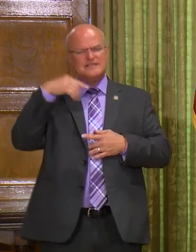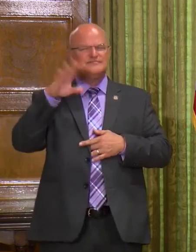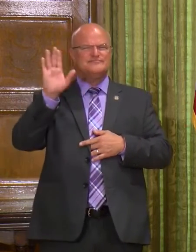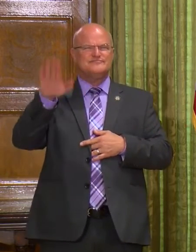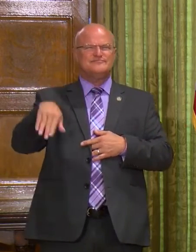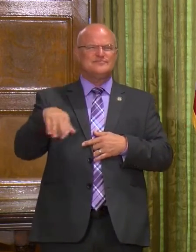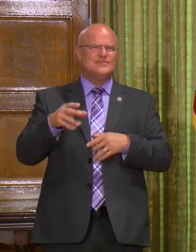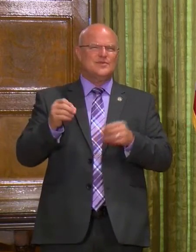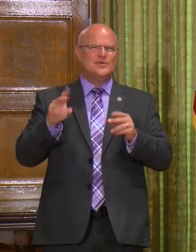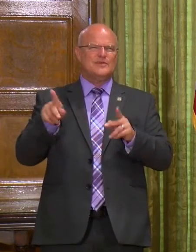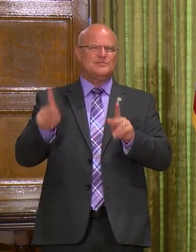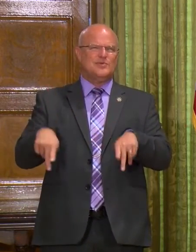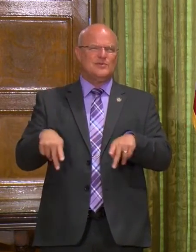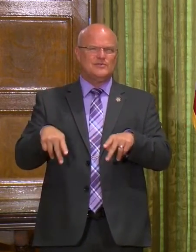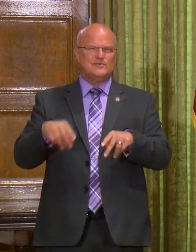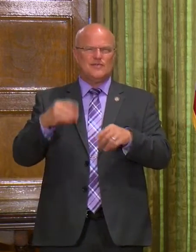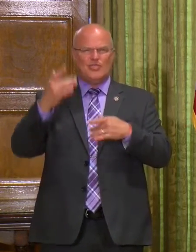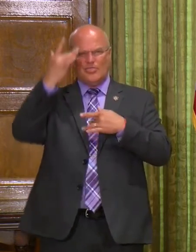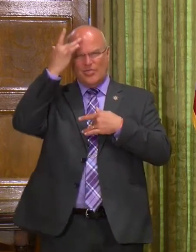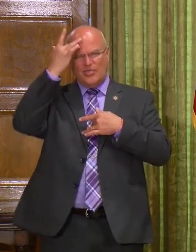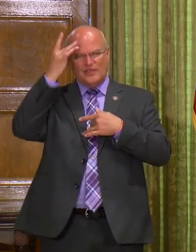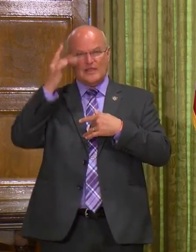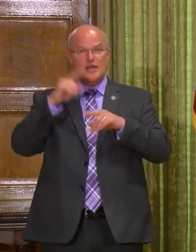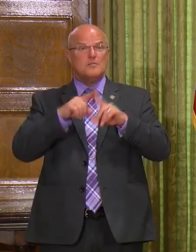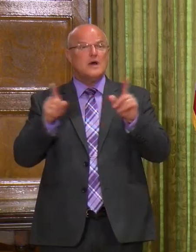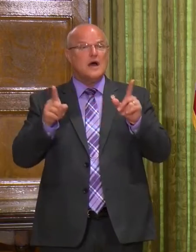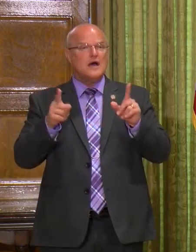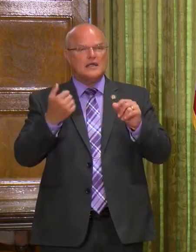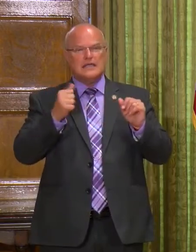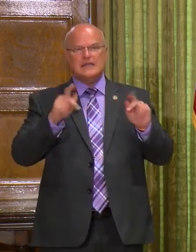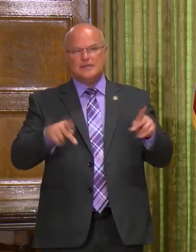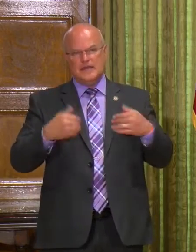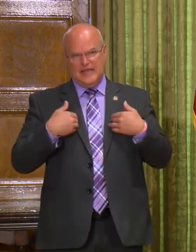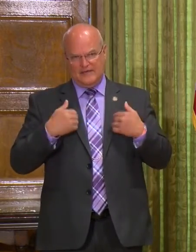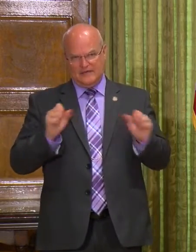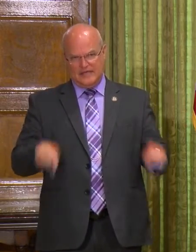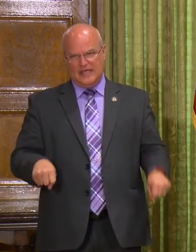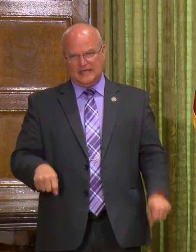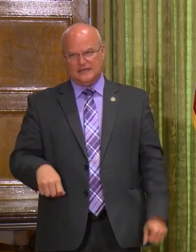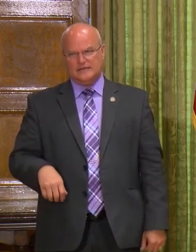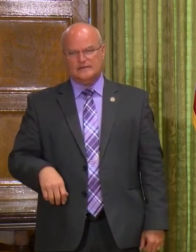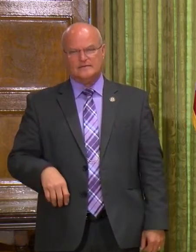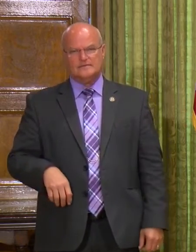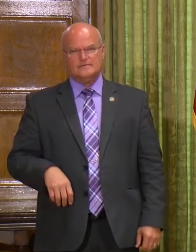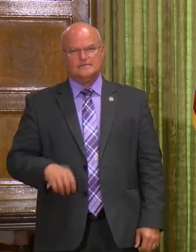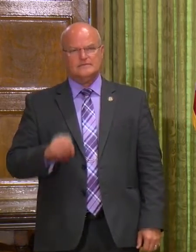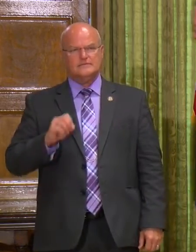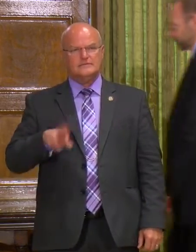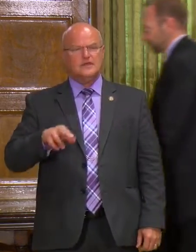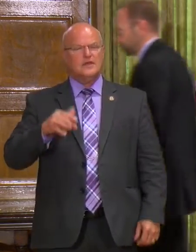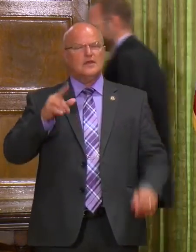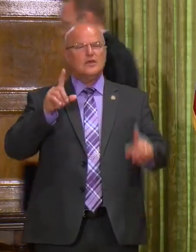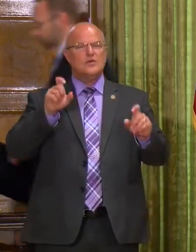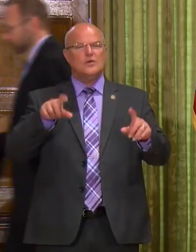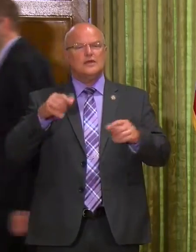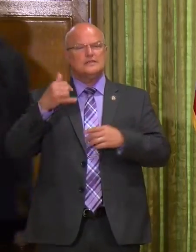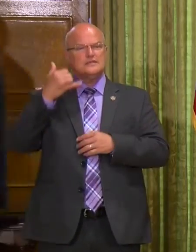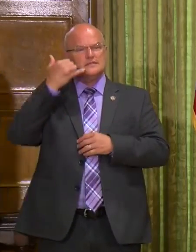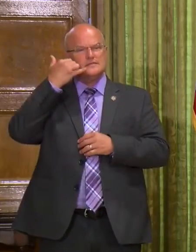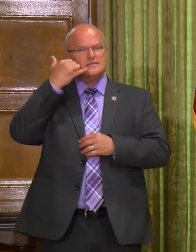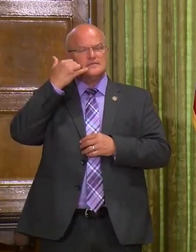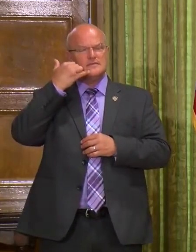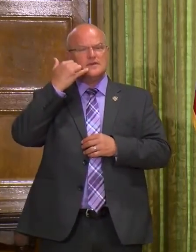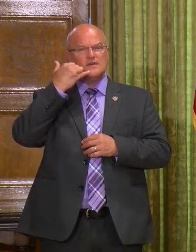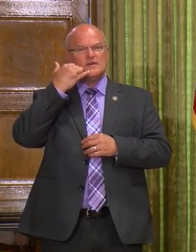mind, there's no way this person could have COVID-19, but anyone could have COVID-19. All right, we're going to see if we can get some questions in, so we're